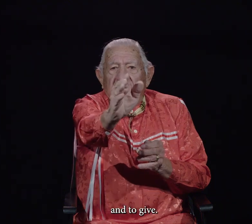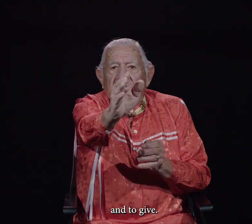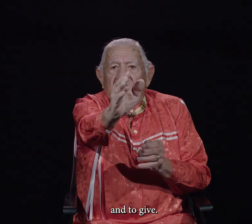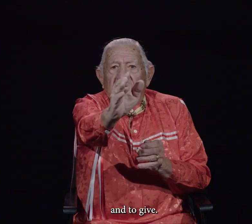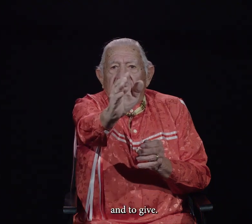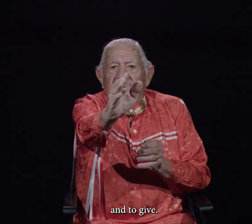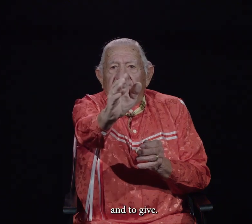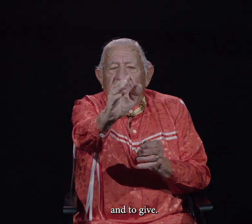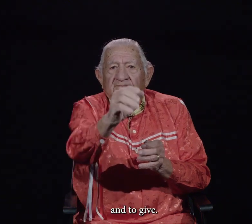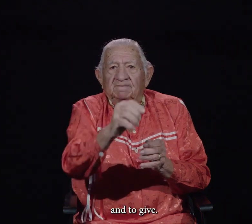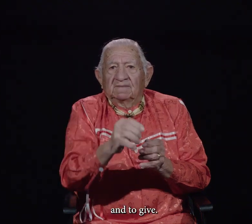to give.